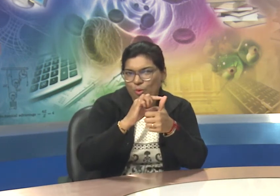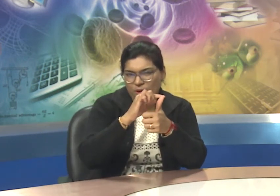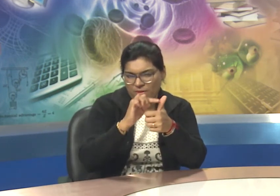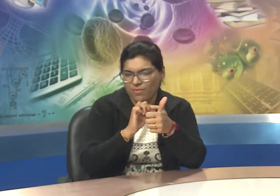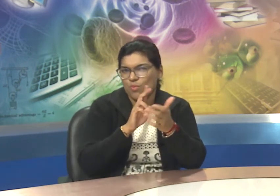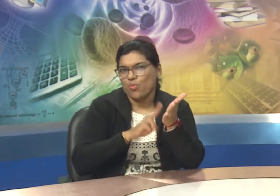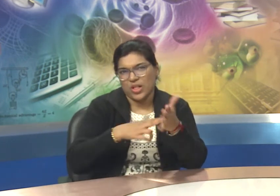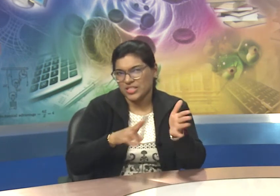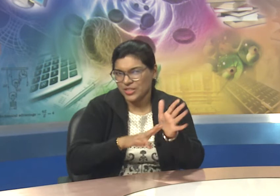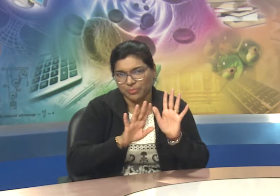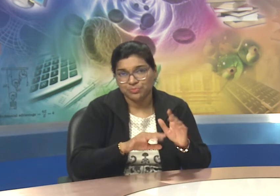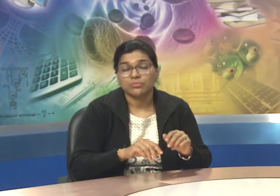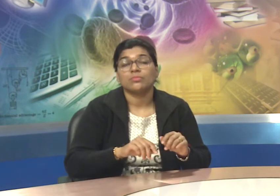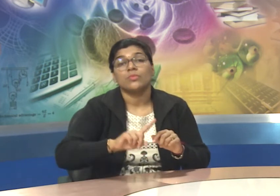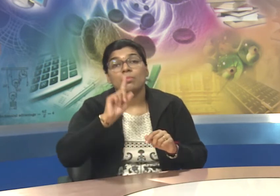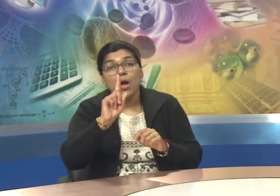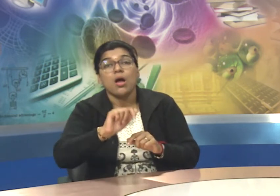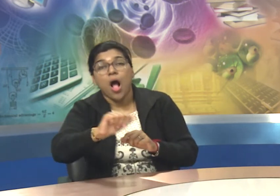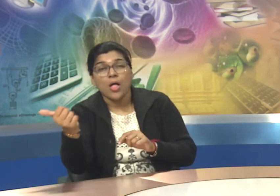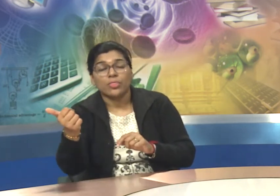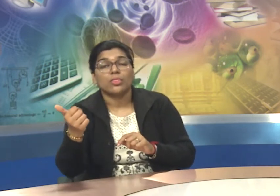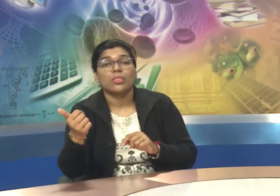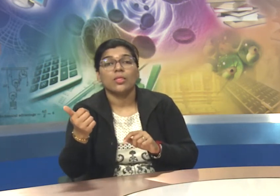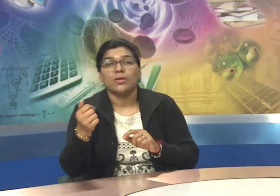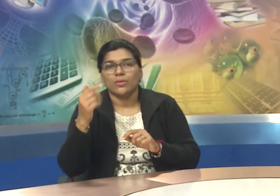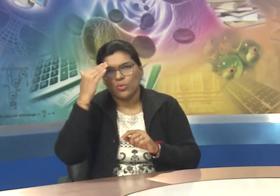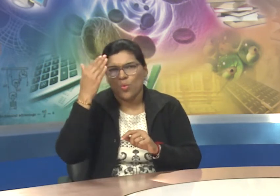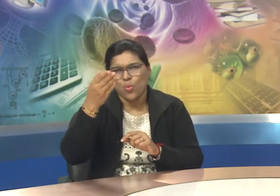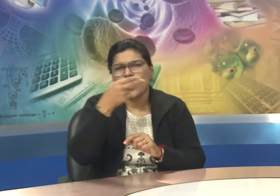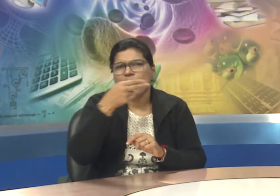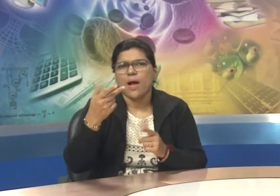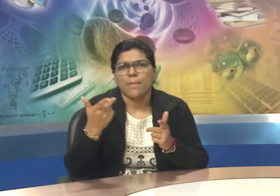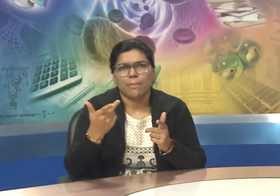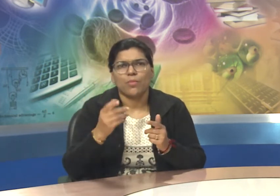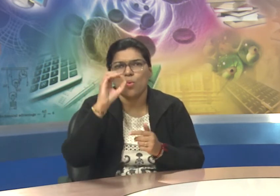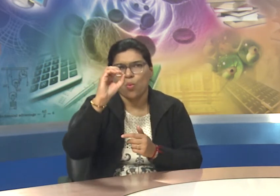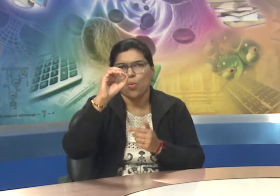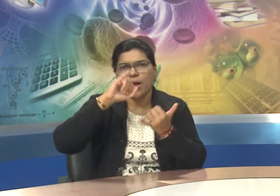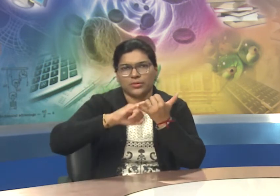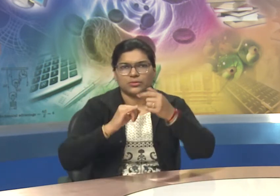which is not bigger than a man's thumb,